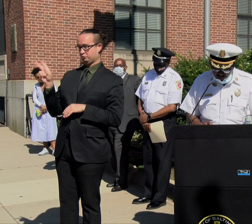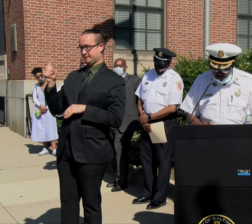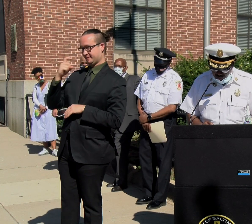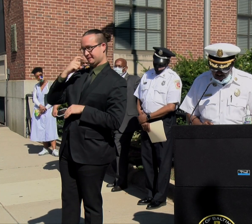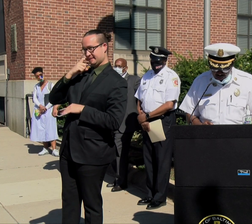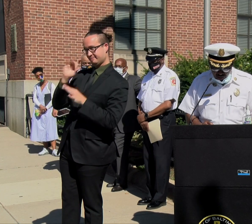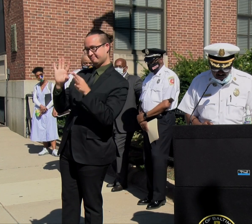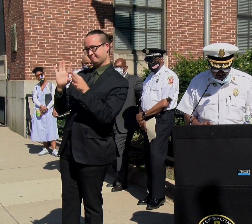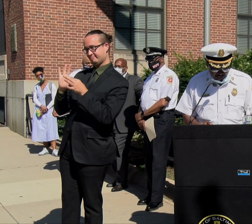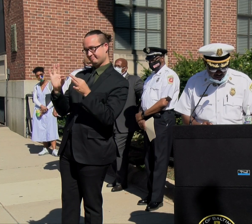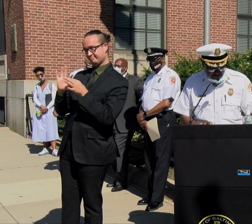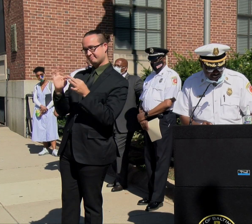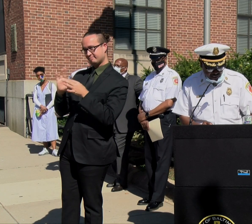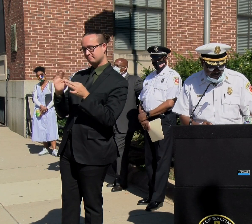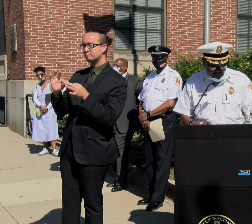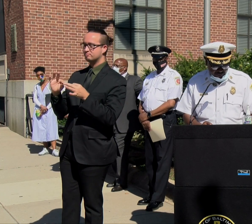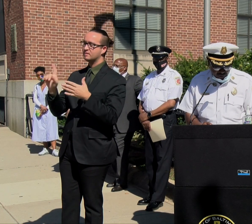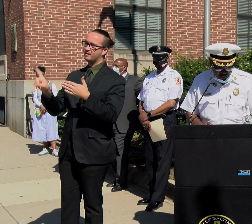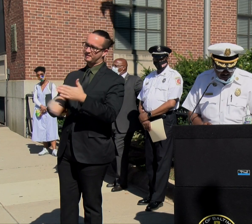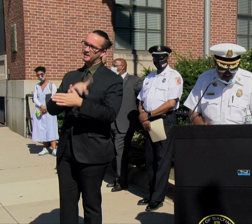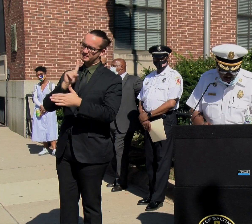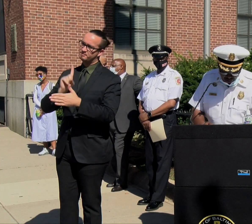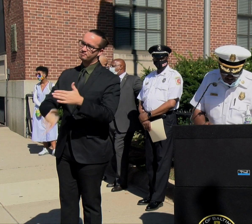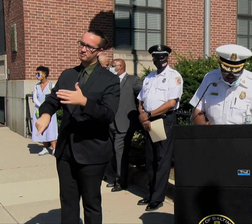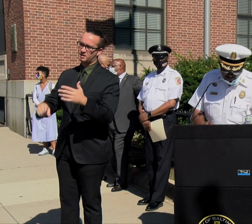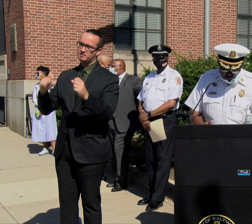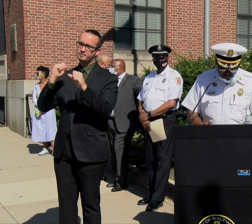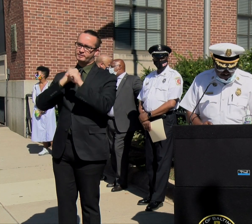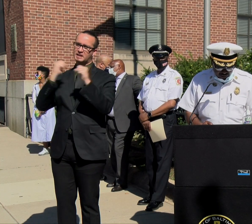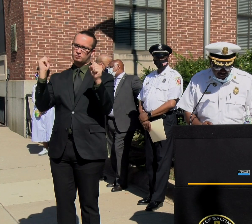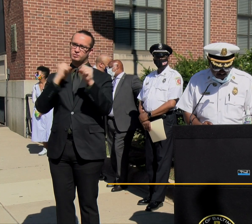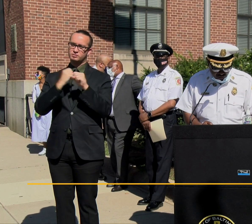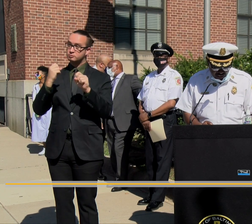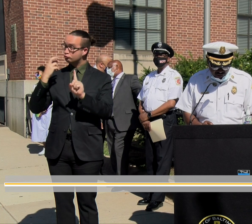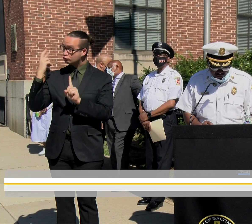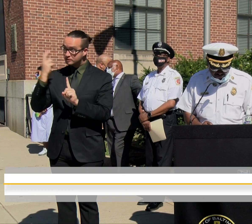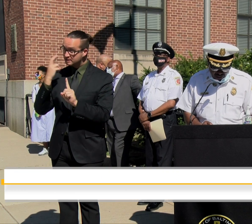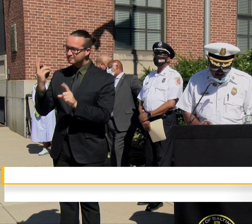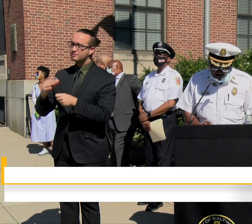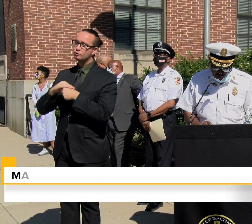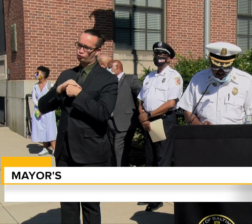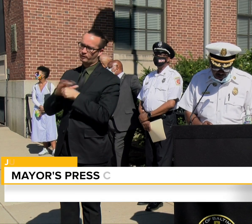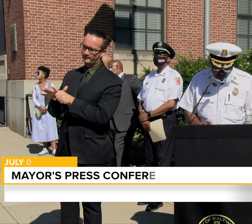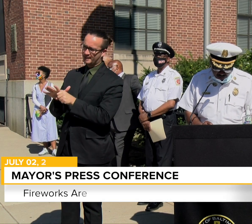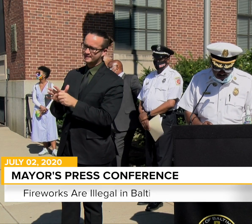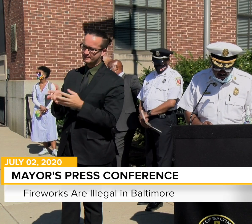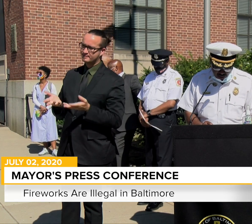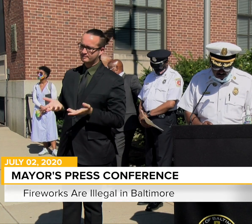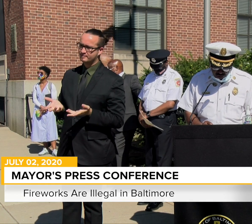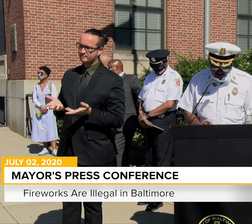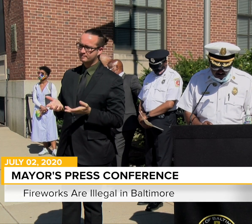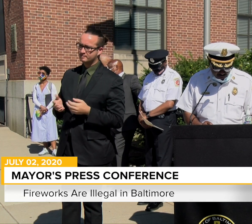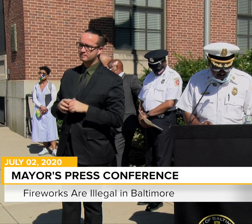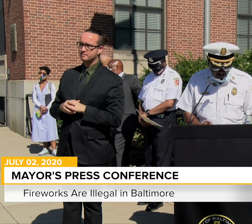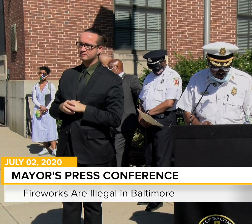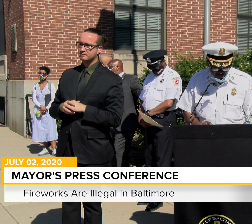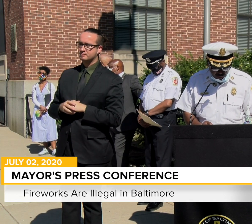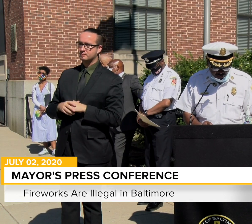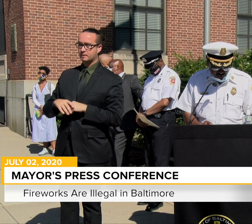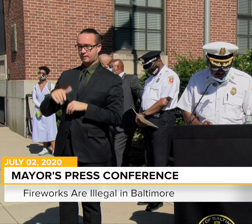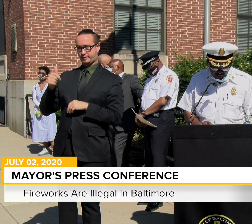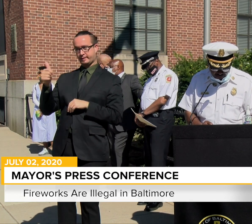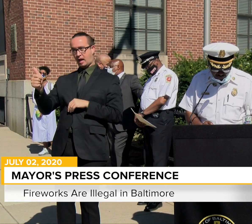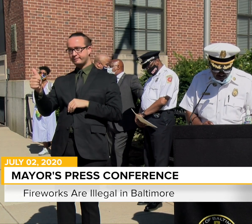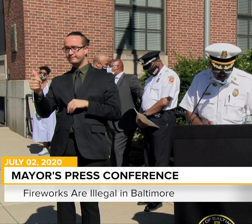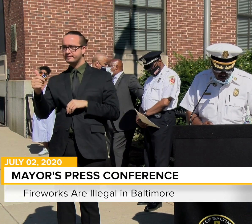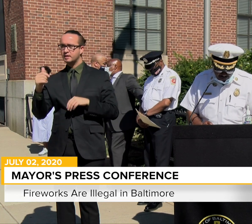year due to the unexpected pandemic. But even with the cancellation, fireworks, sparklers are still illegal in